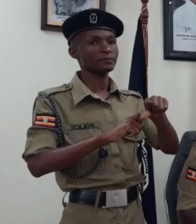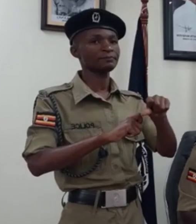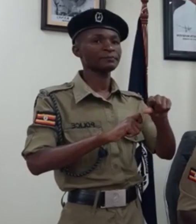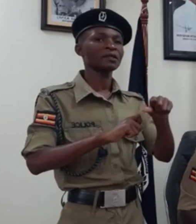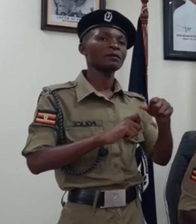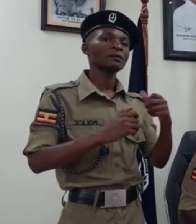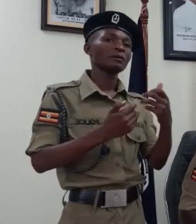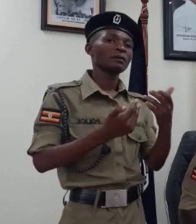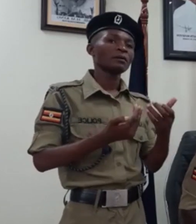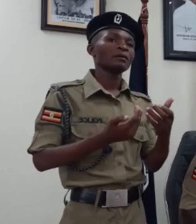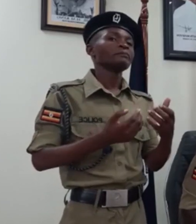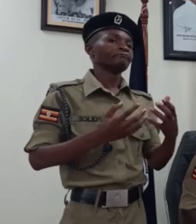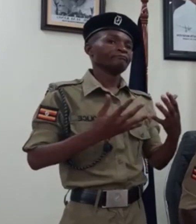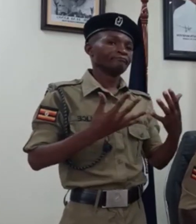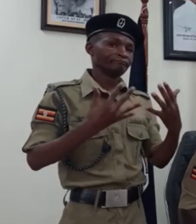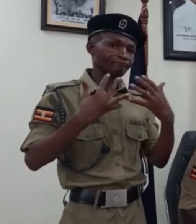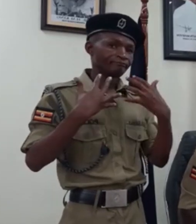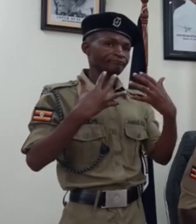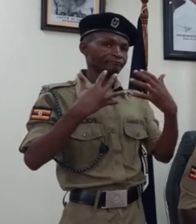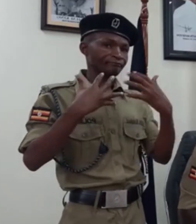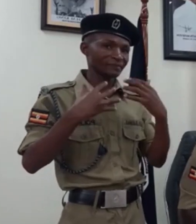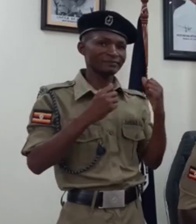n'omusawo ow'amagumba